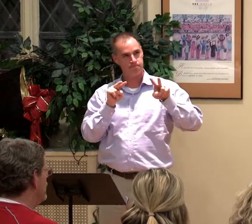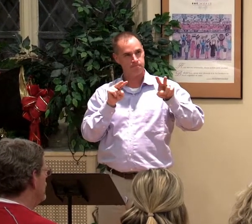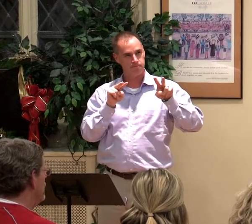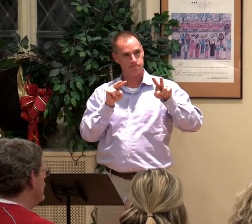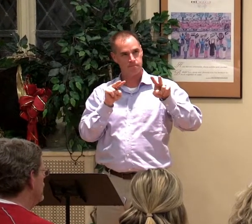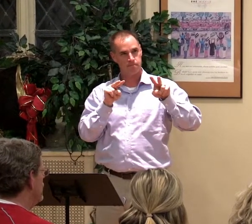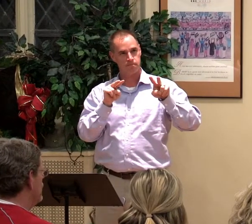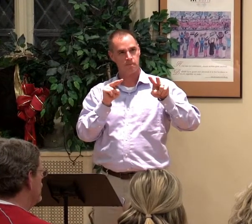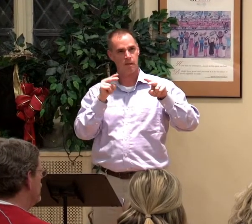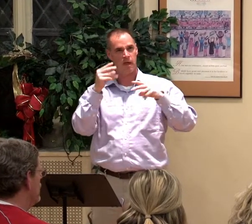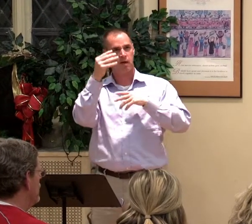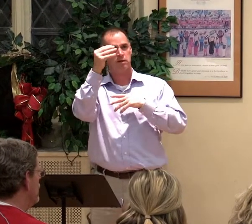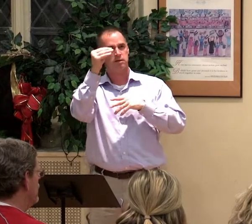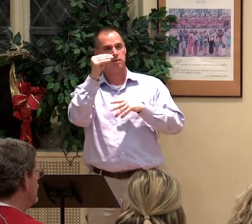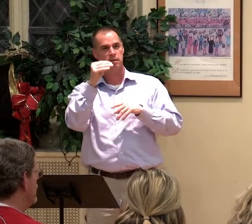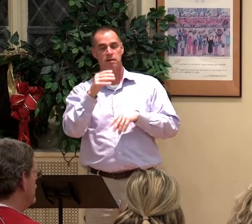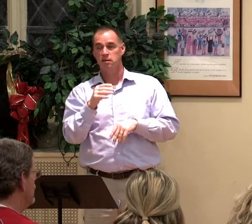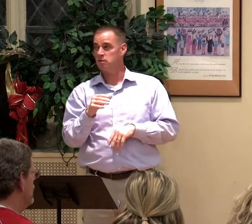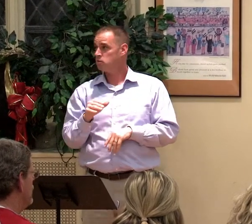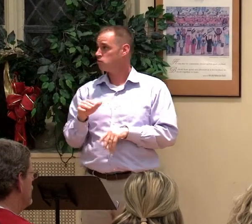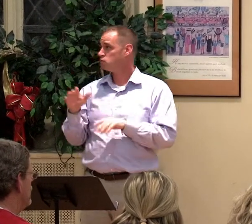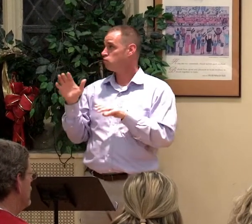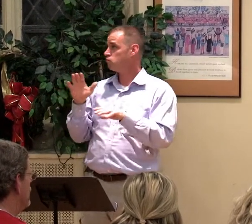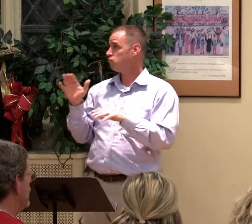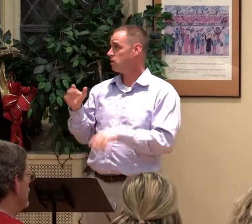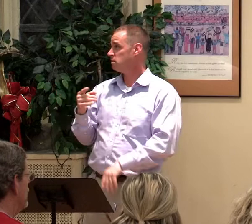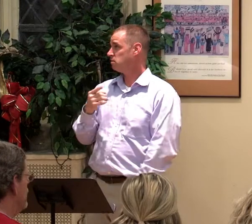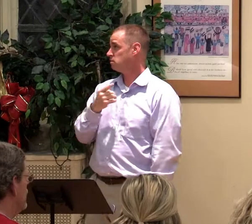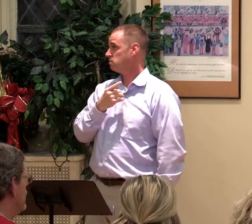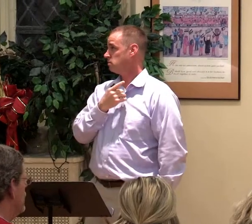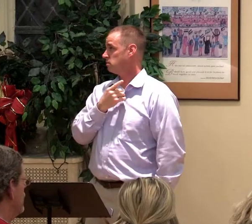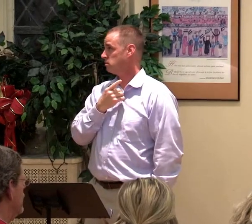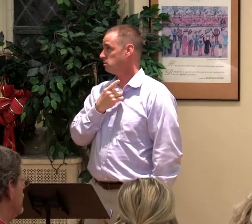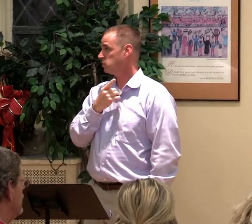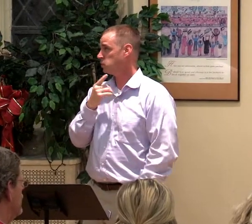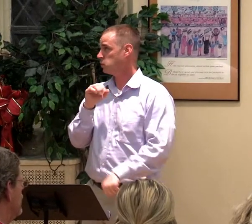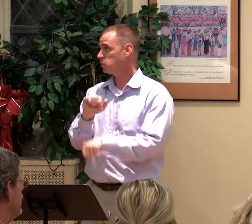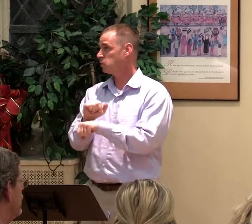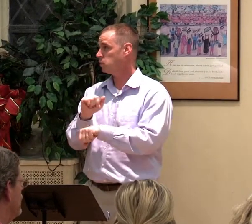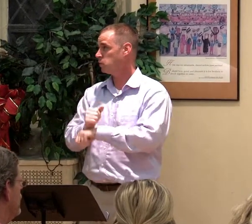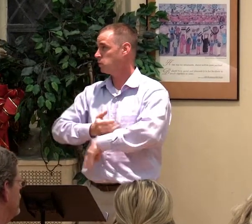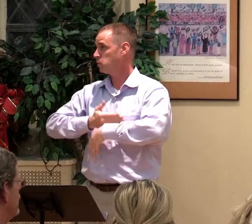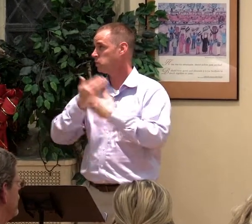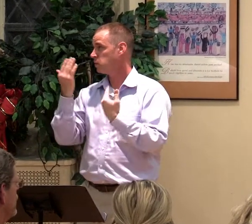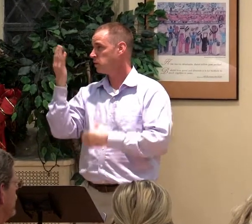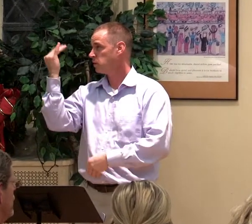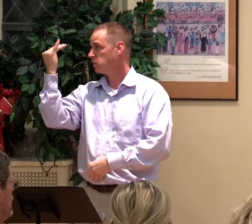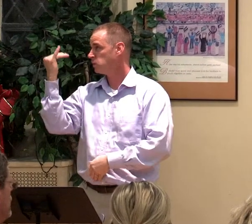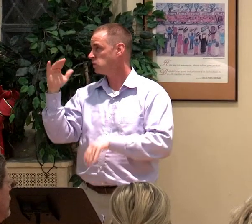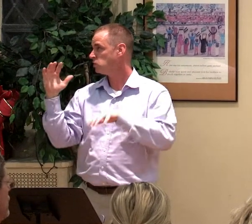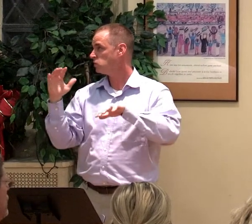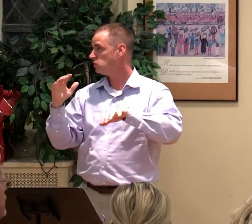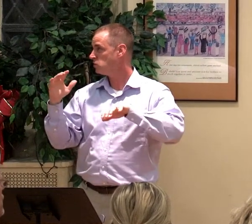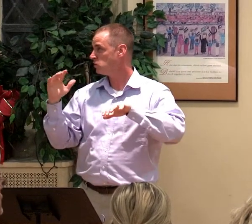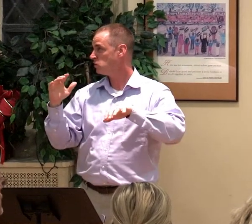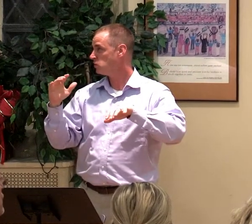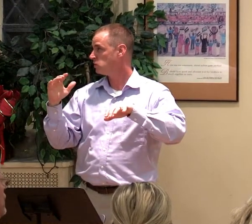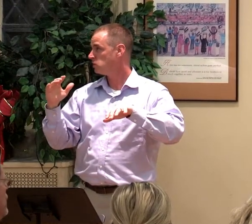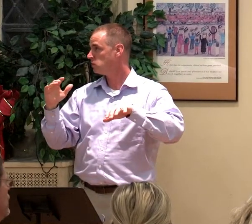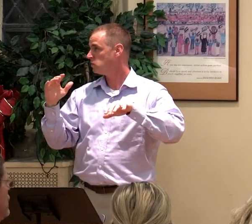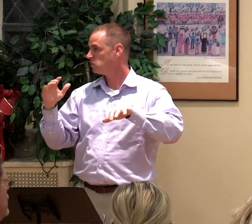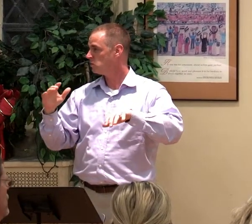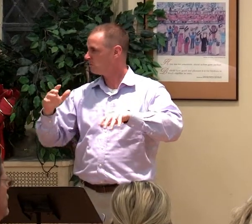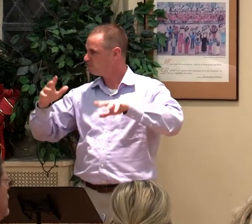It's raining, miss, you say. I can't work today. It's raining.